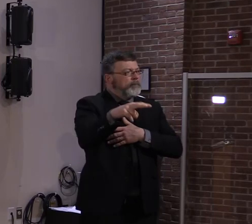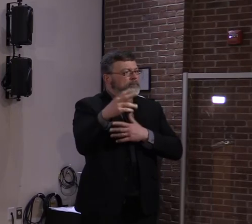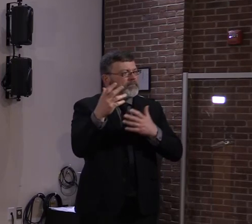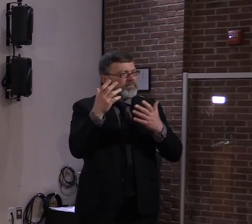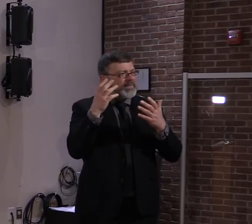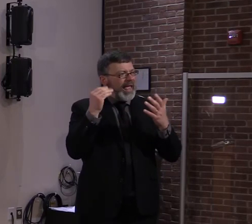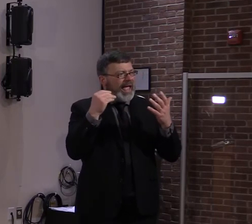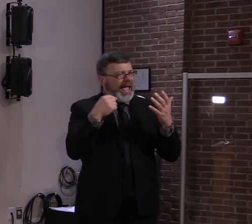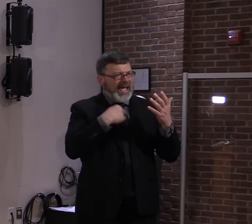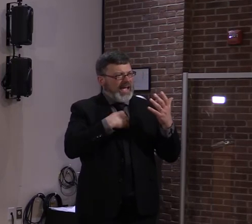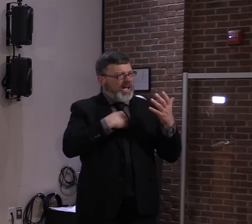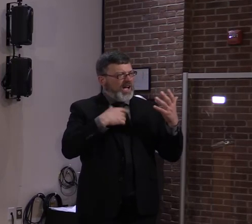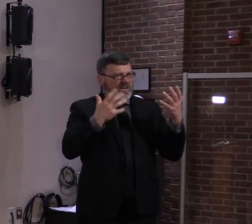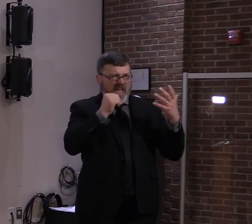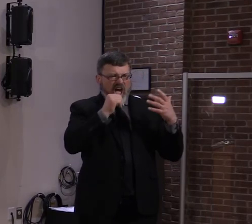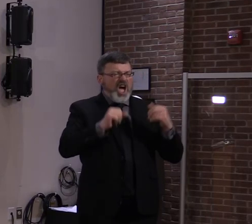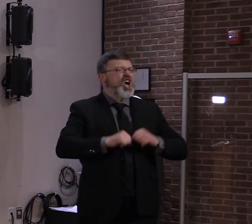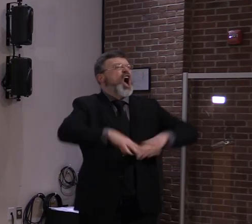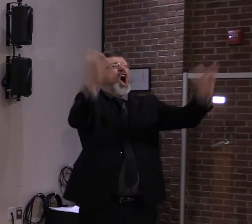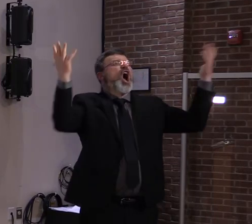Thank you.